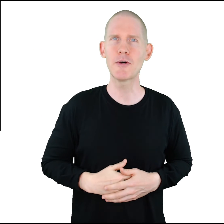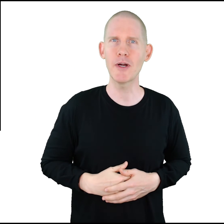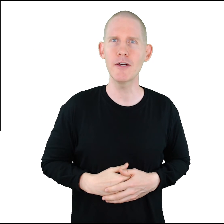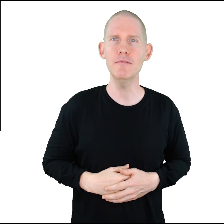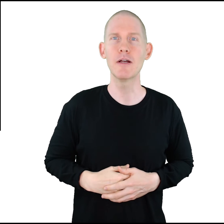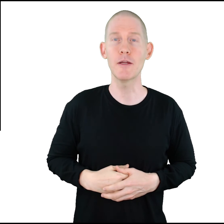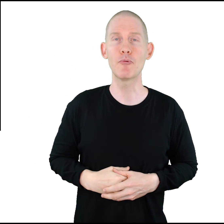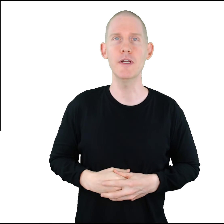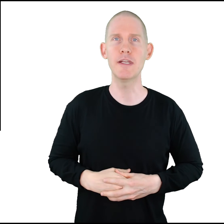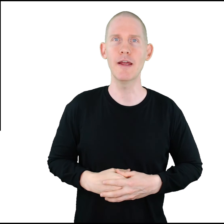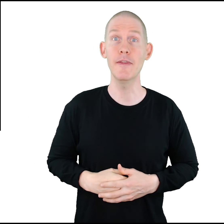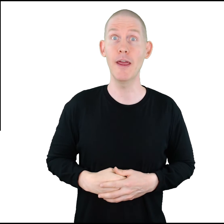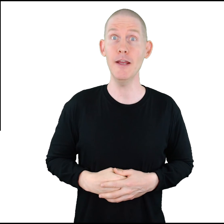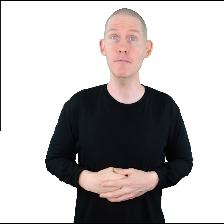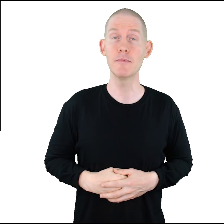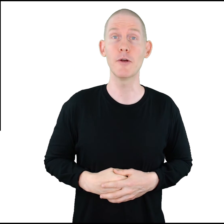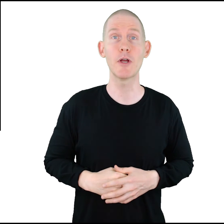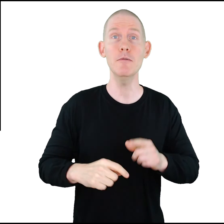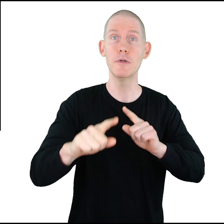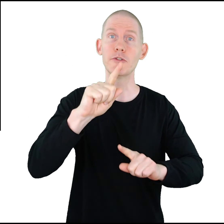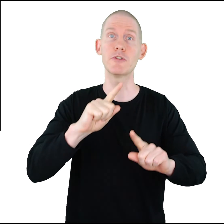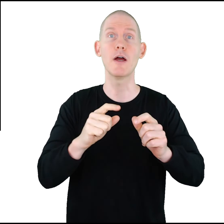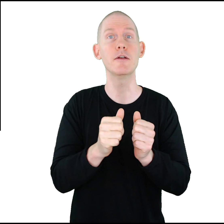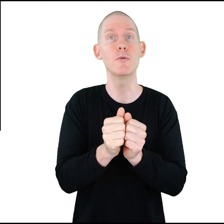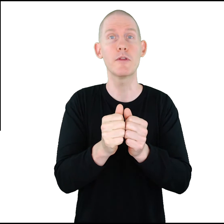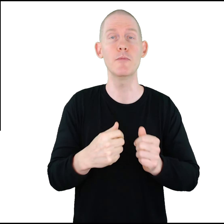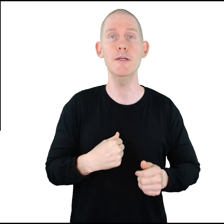quicker. Lip read. Can they. Here we go. Sign with me.